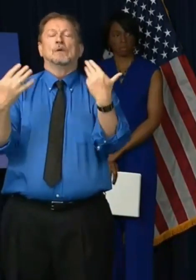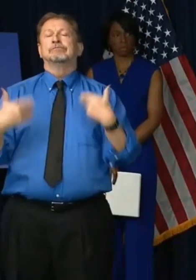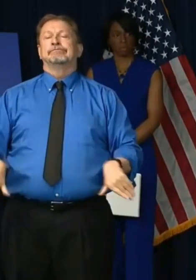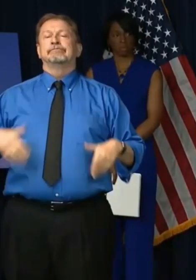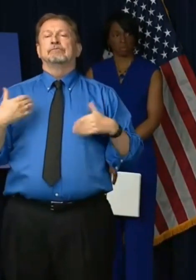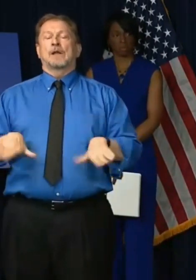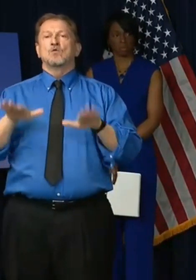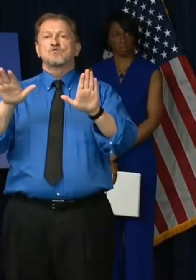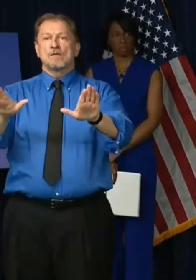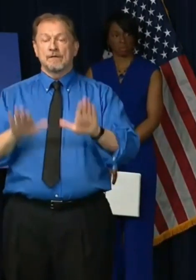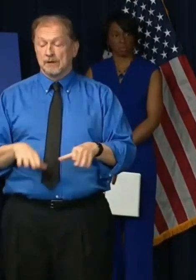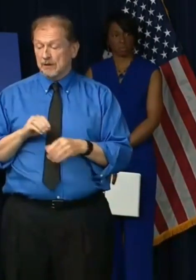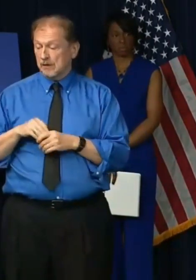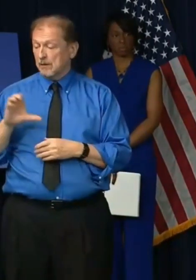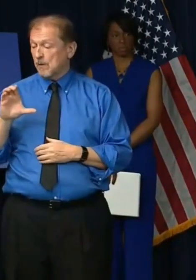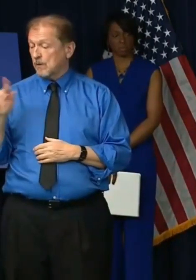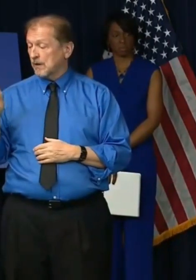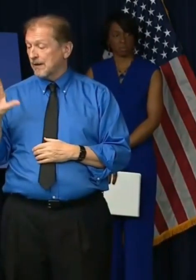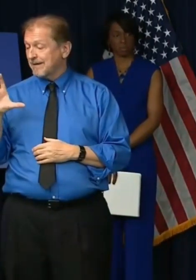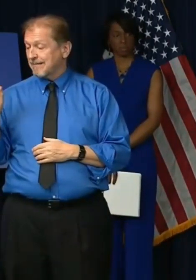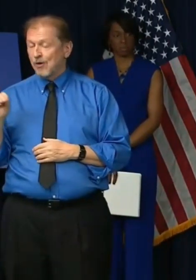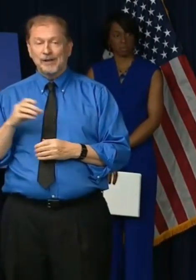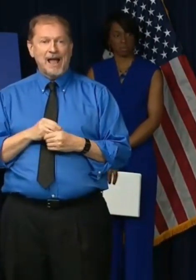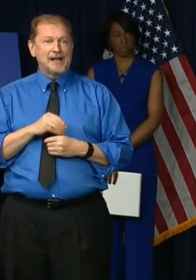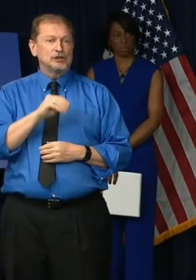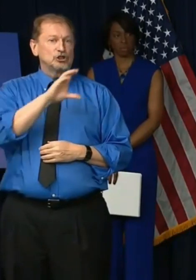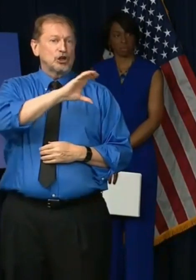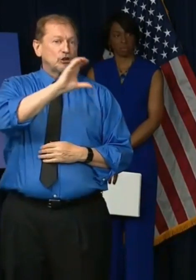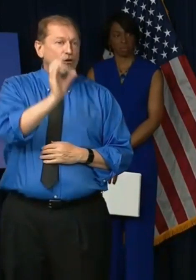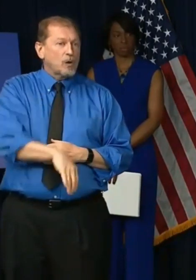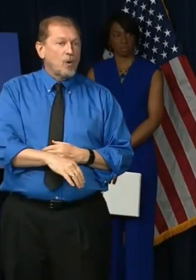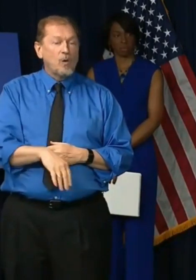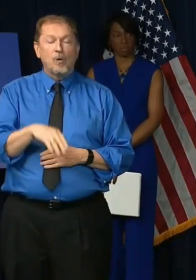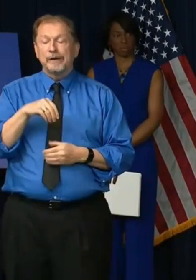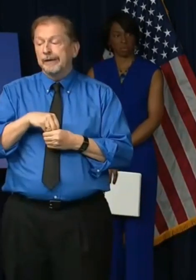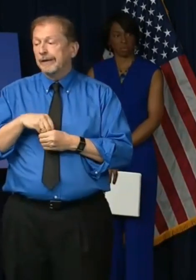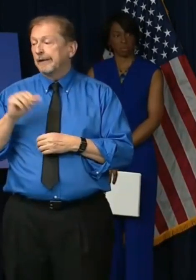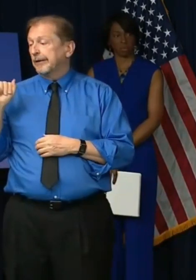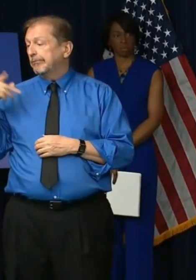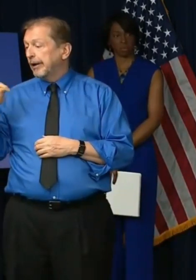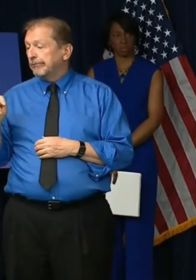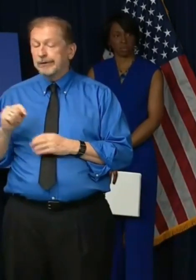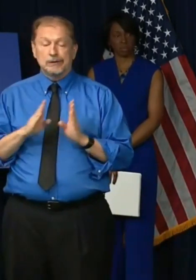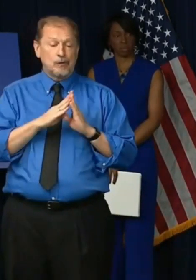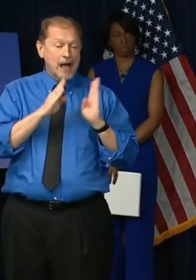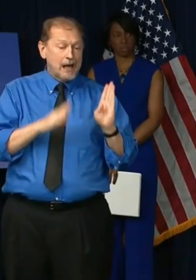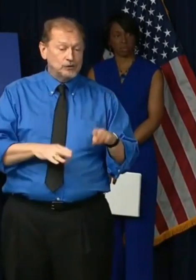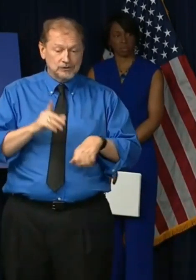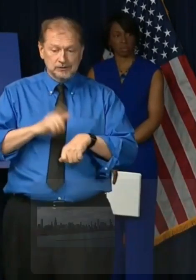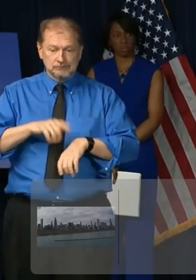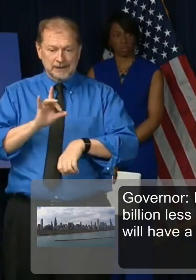in Chicago, if you are even in your apartment or your house at 8 o'clock at night,